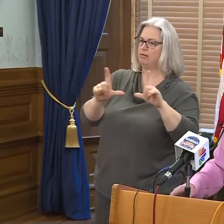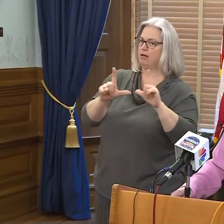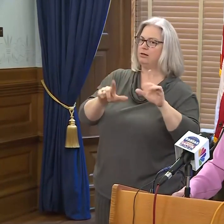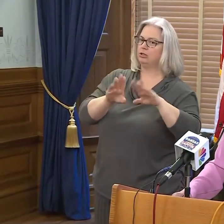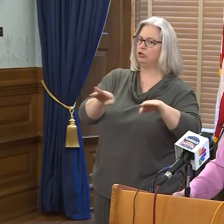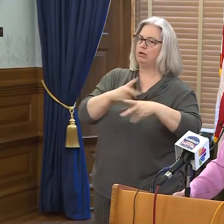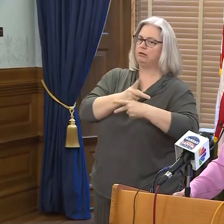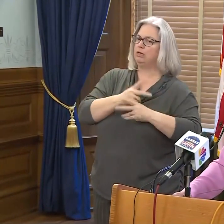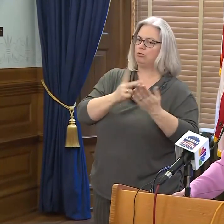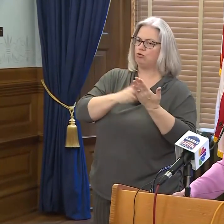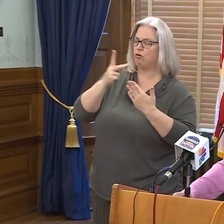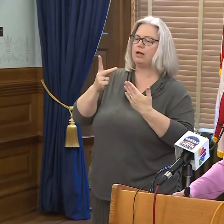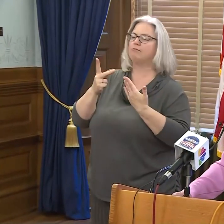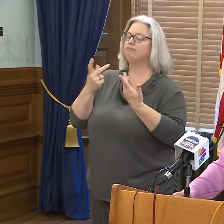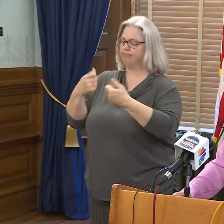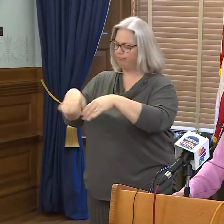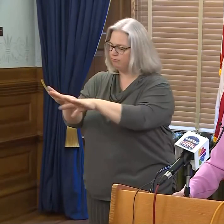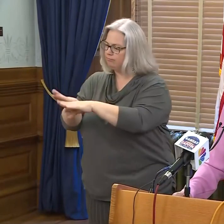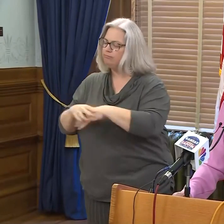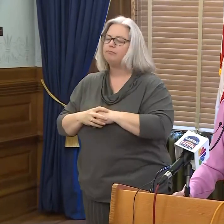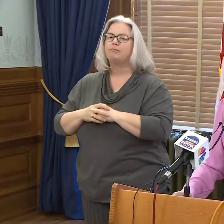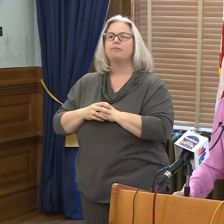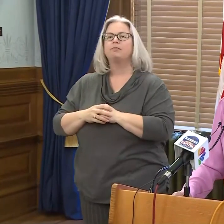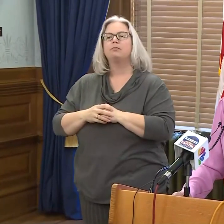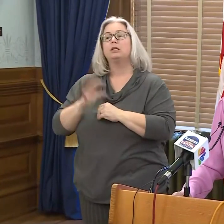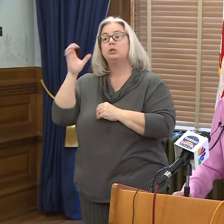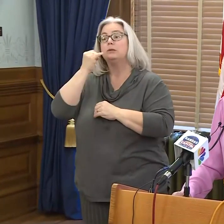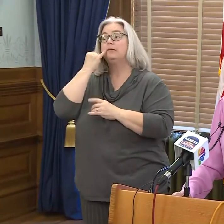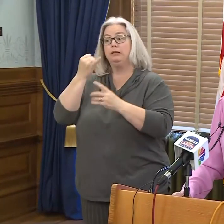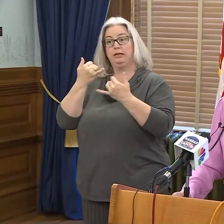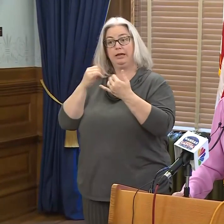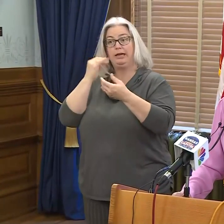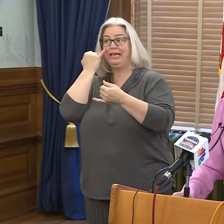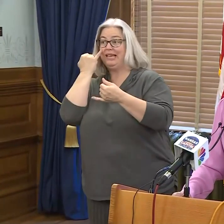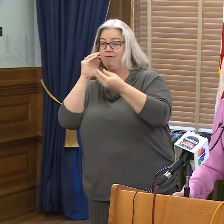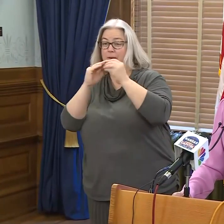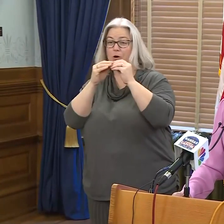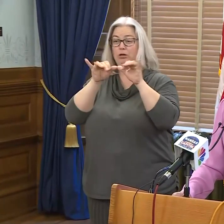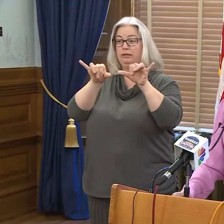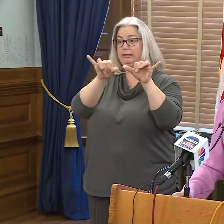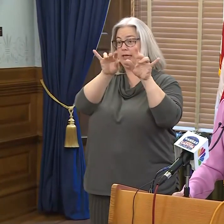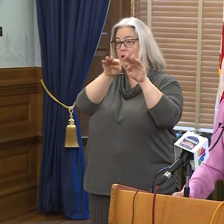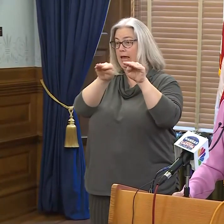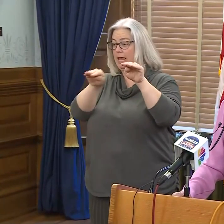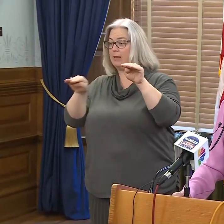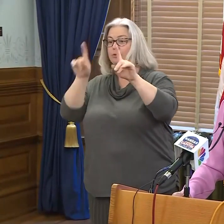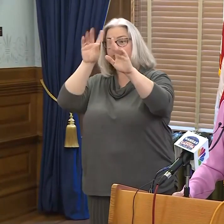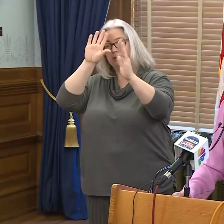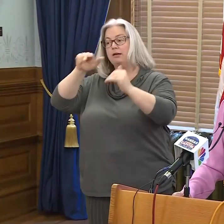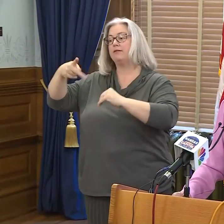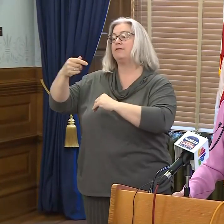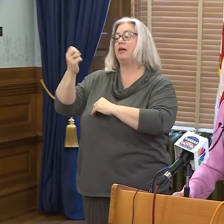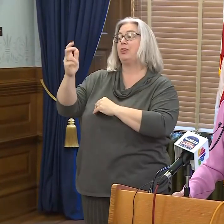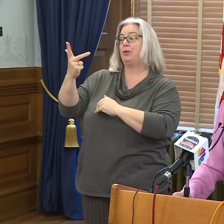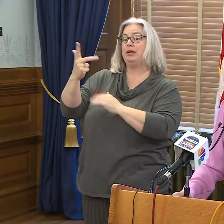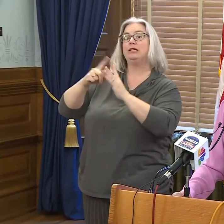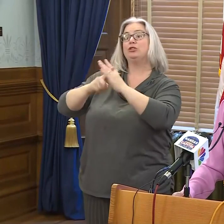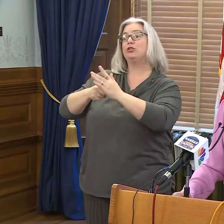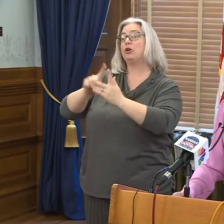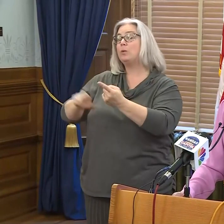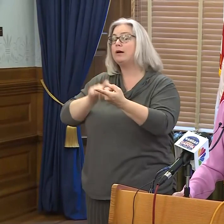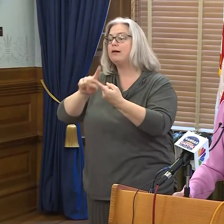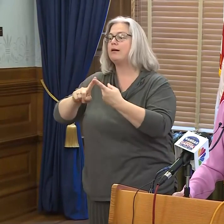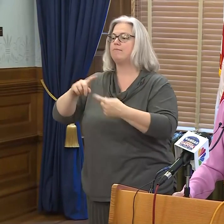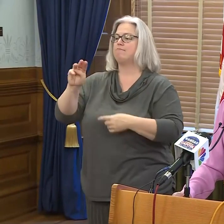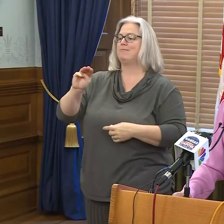programs. Assuming we continue with the current trends, we expect Phase 3 to begin on Monday,